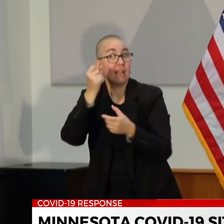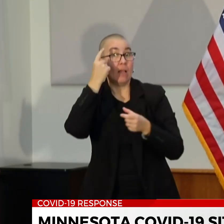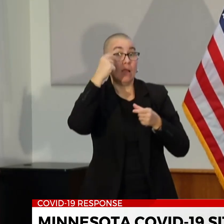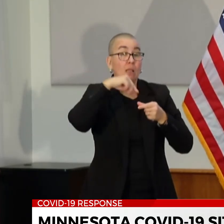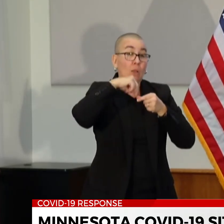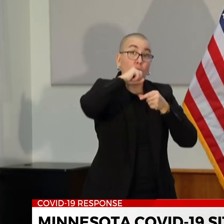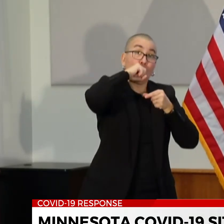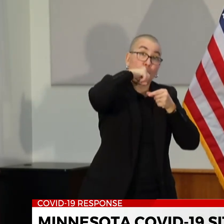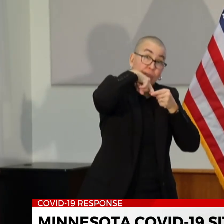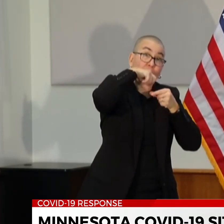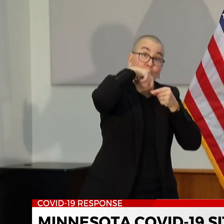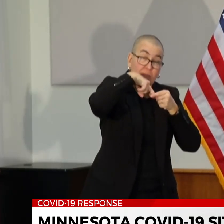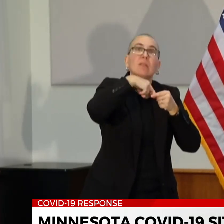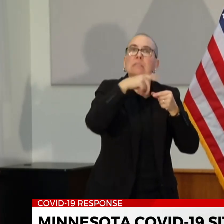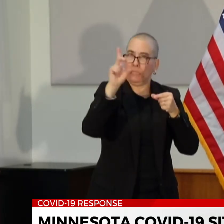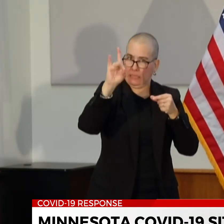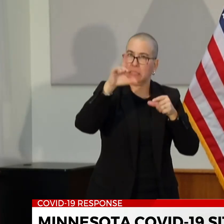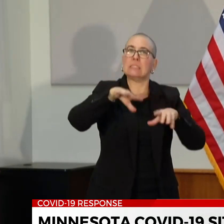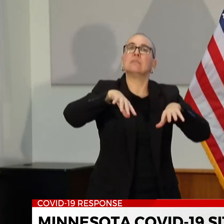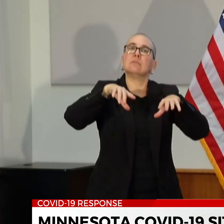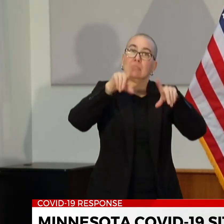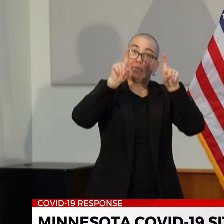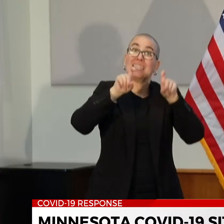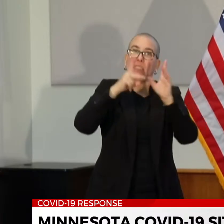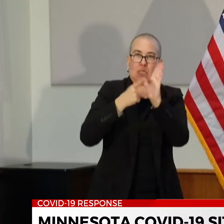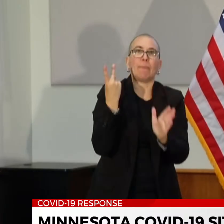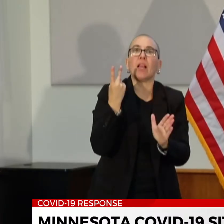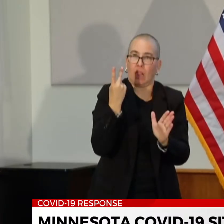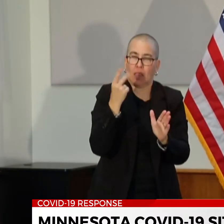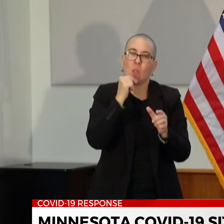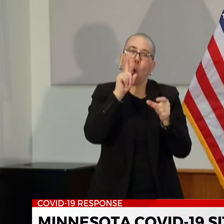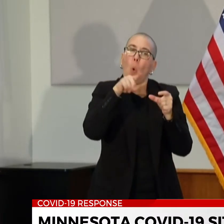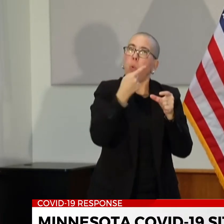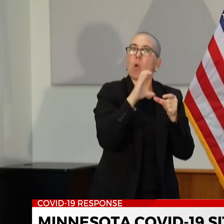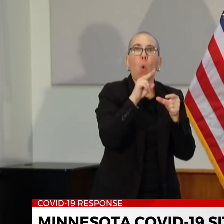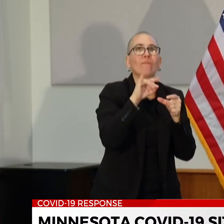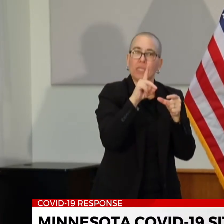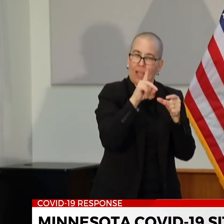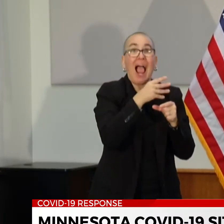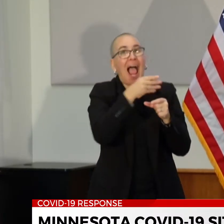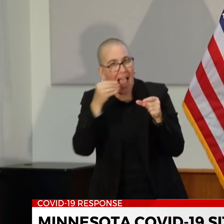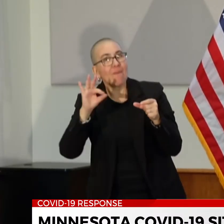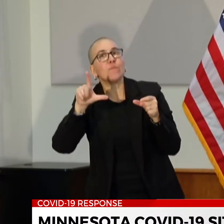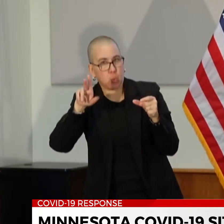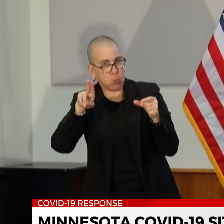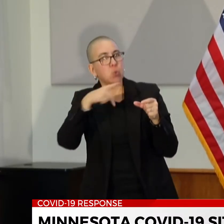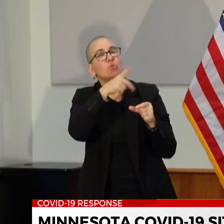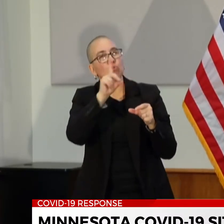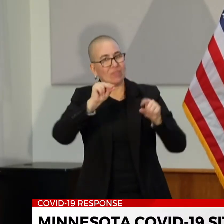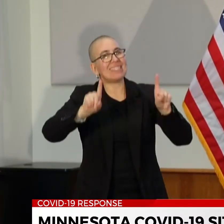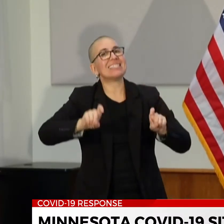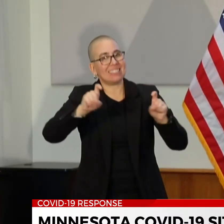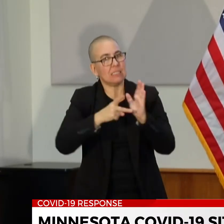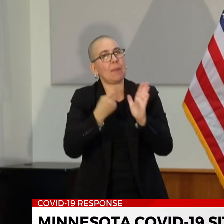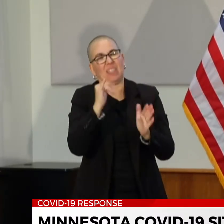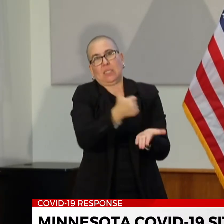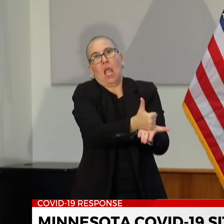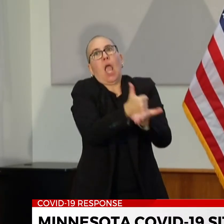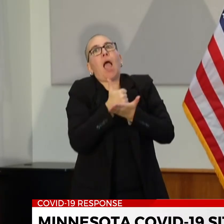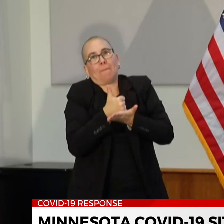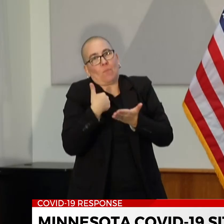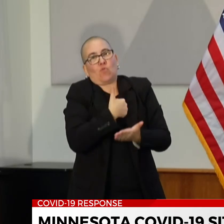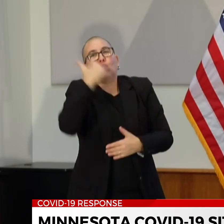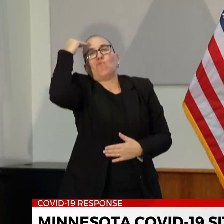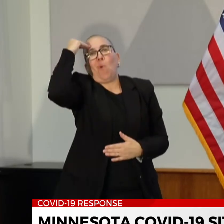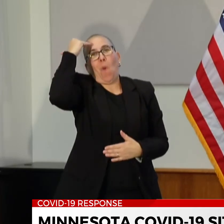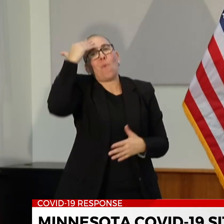They check for flu and COVID, so they're very helpful. And I would just close out, Esme, on your question. I do think it builds